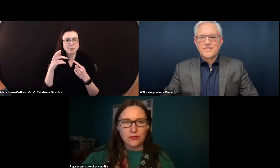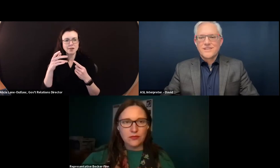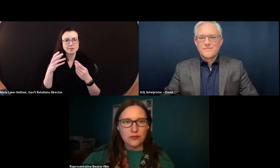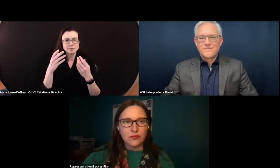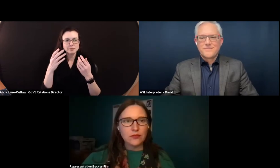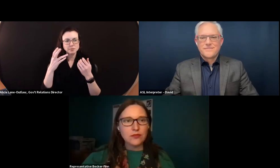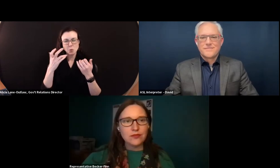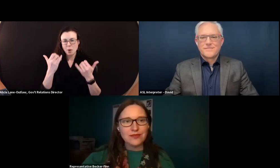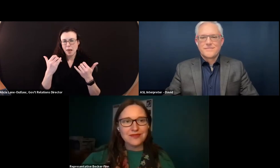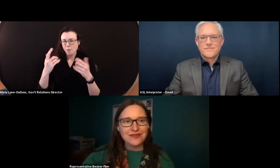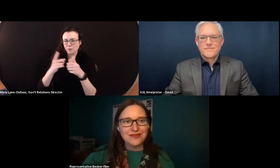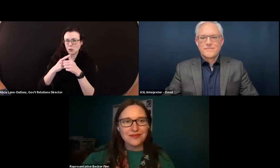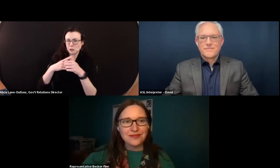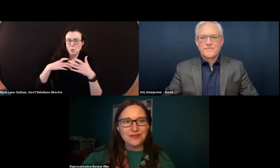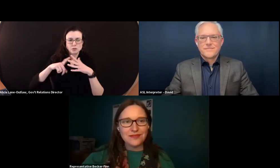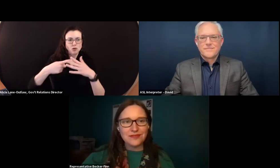Thank you, Jessalyn.